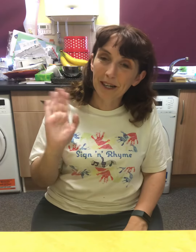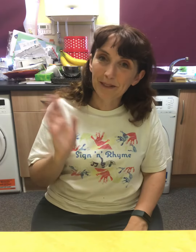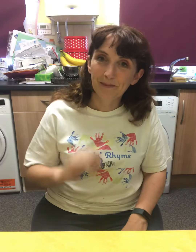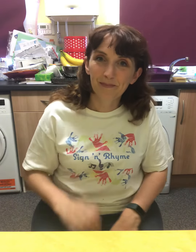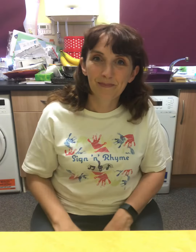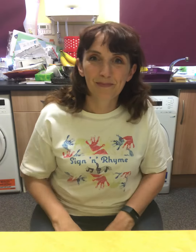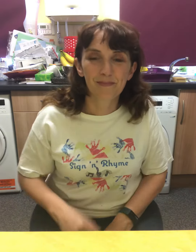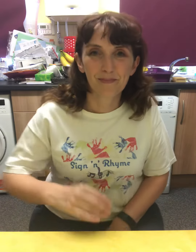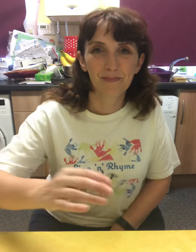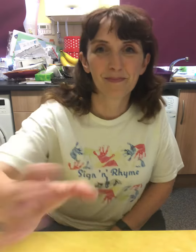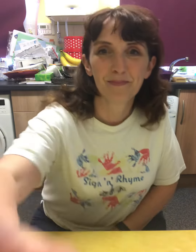BYE.